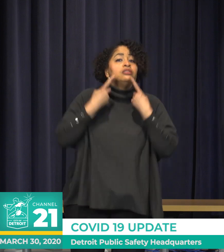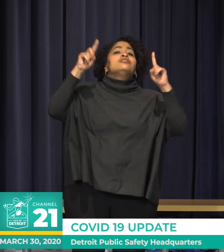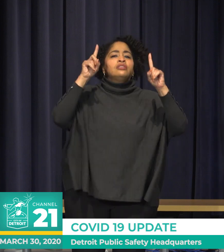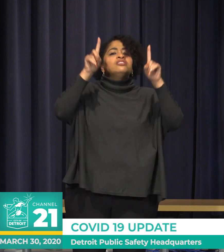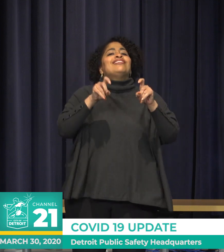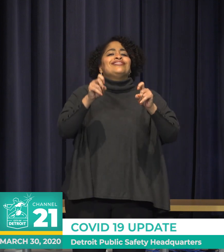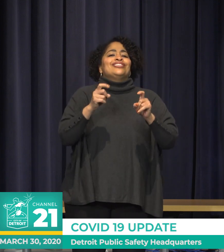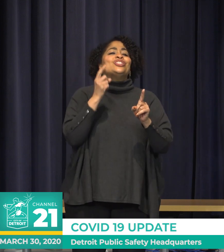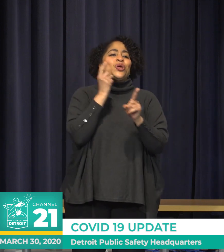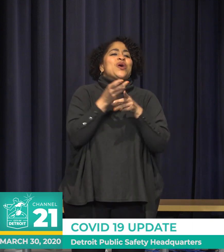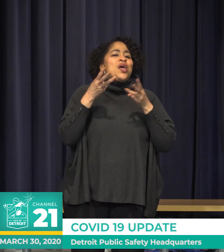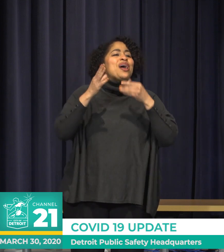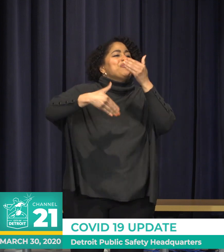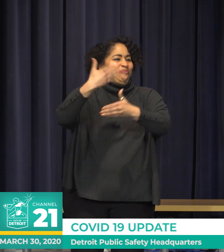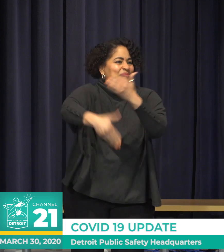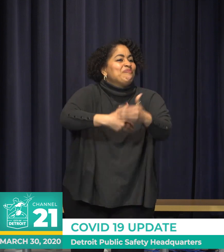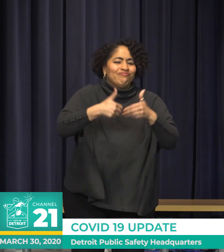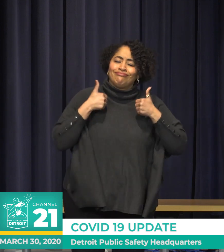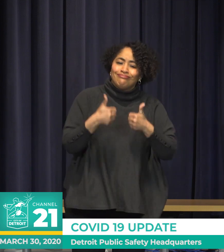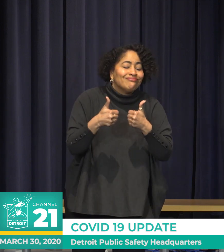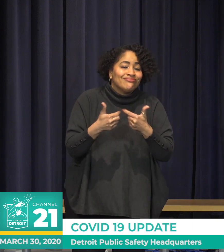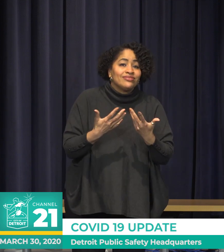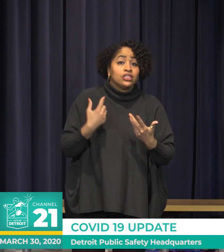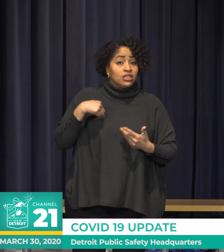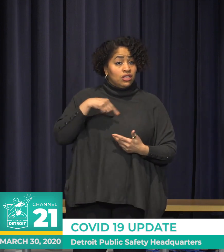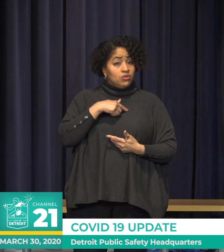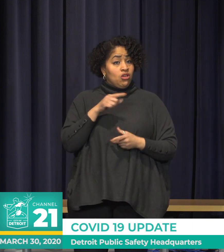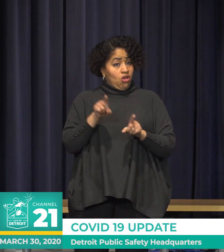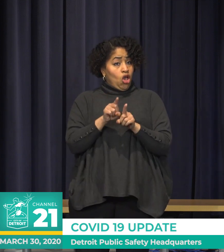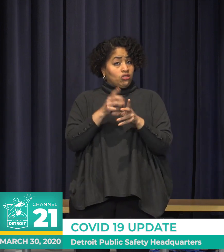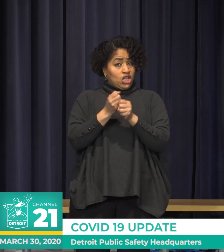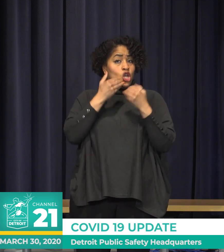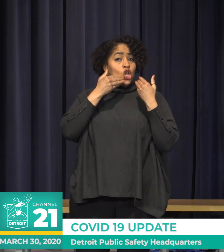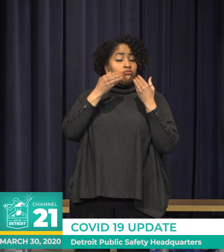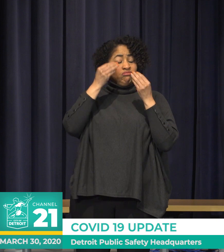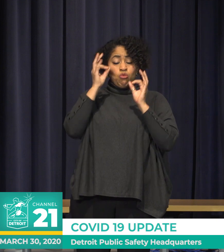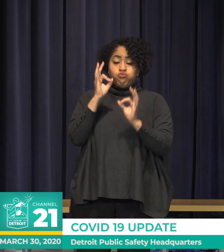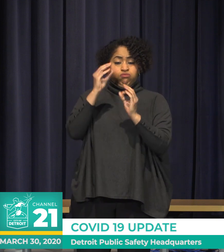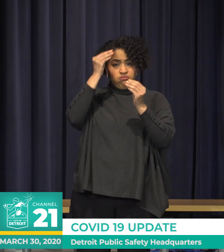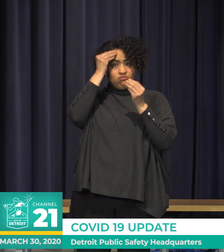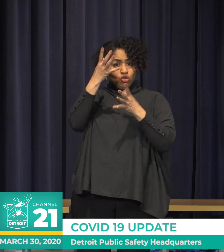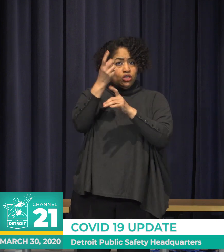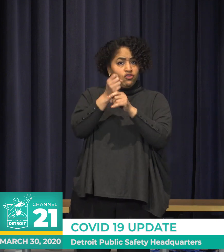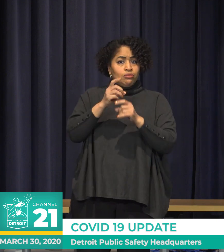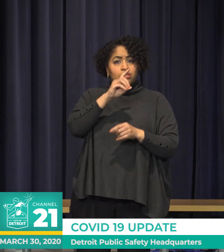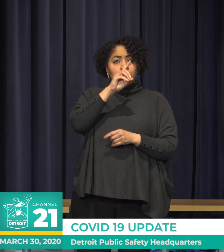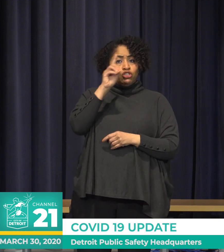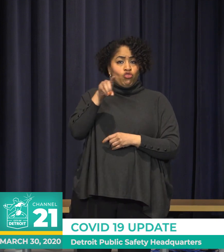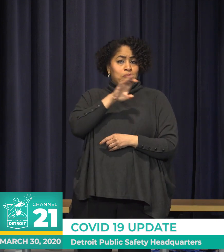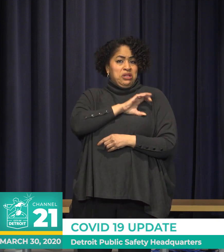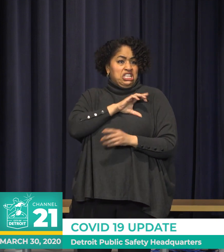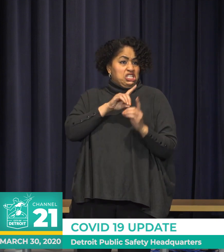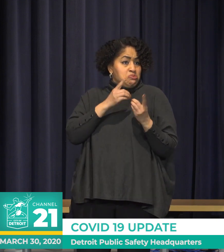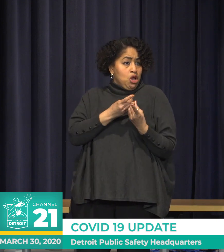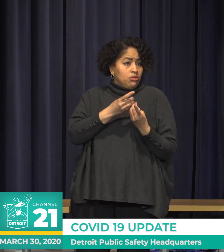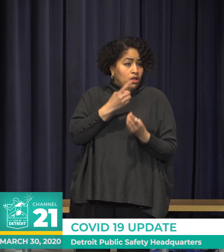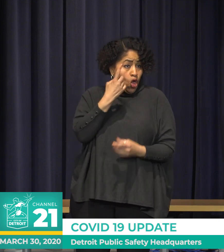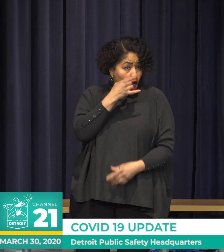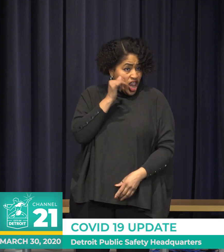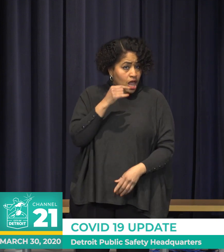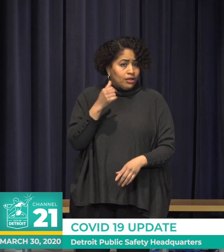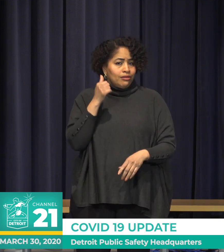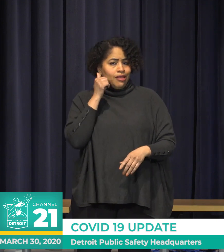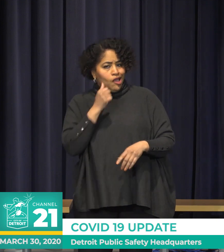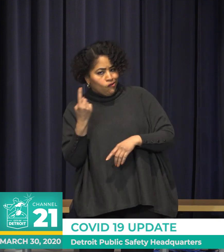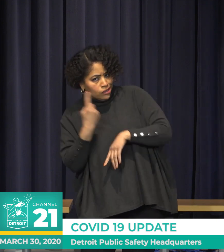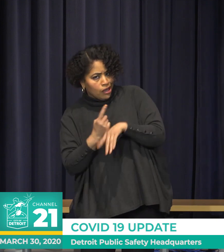right direction. The other thing is we are getting excellent news out of the Detroit Police Department. And it seems like it's been one day